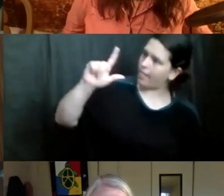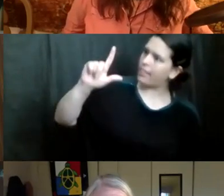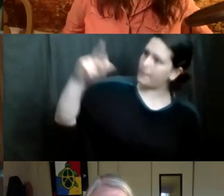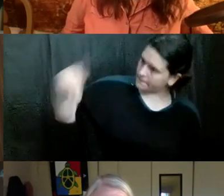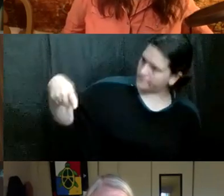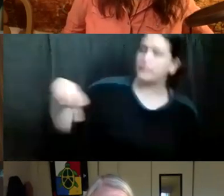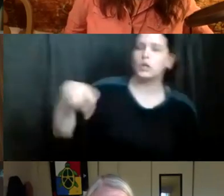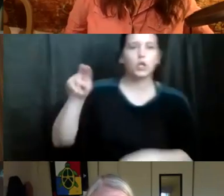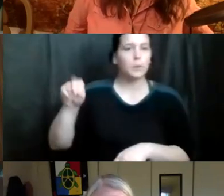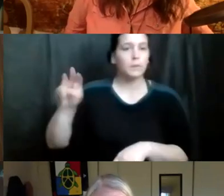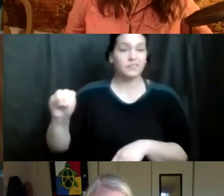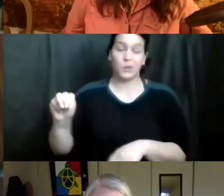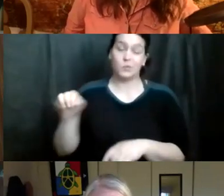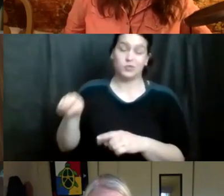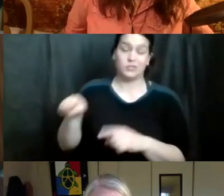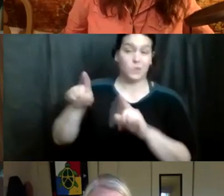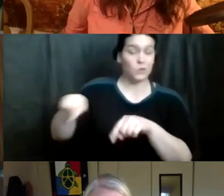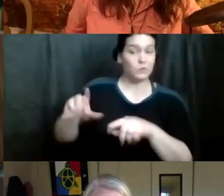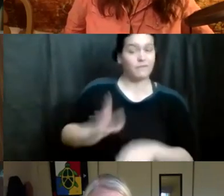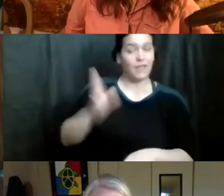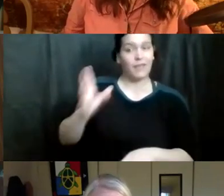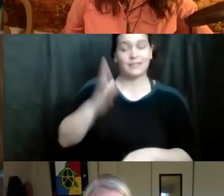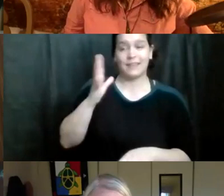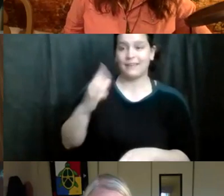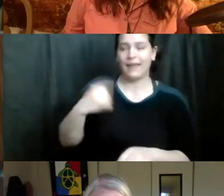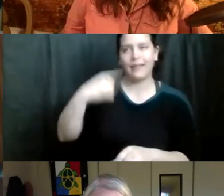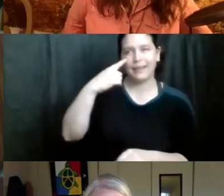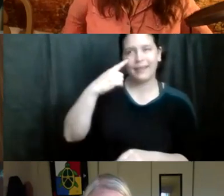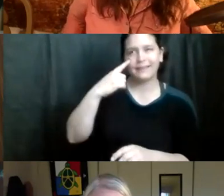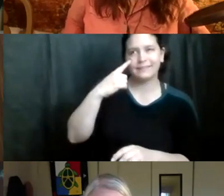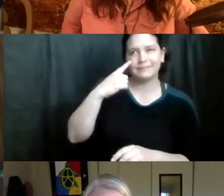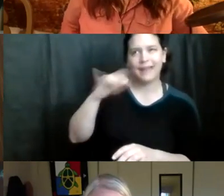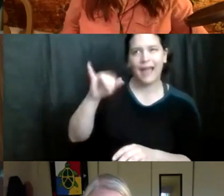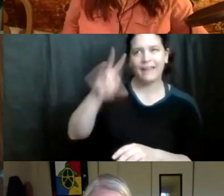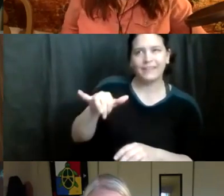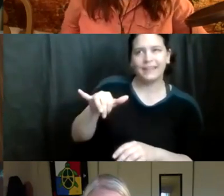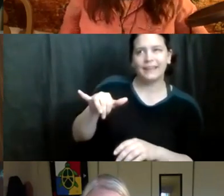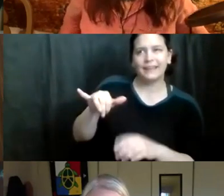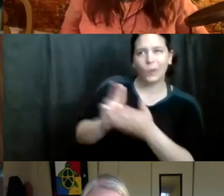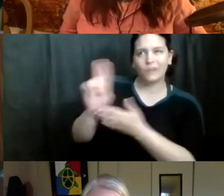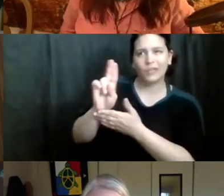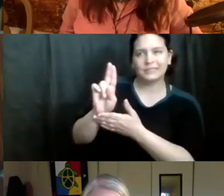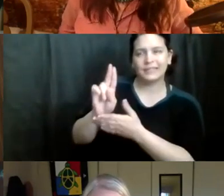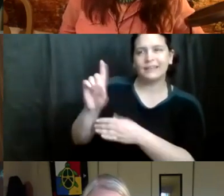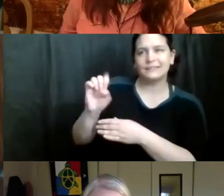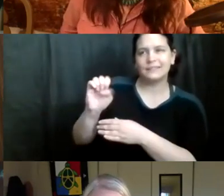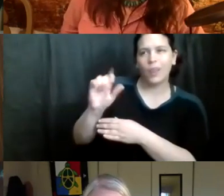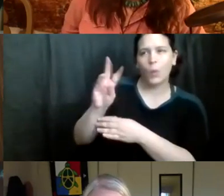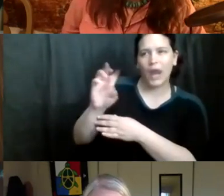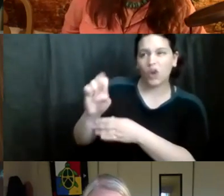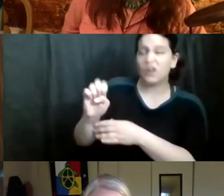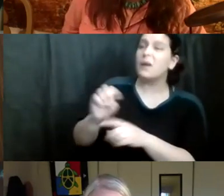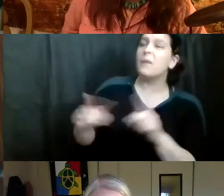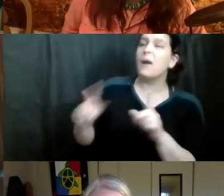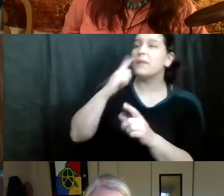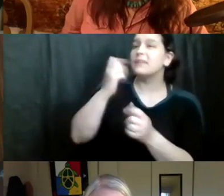Ivy League university out of Delaware. But because of the situation, she's back here in Santa Fe. So we're so glad you're back,